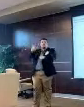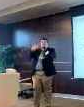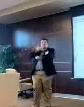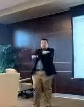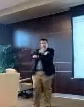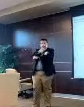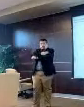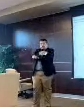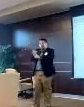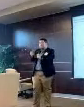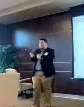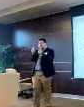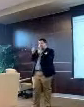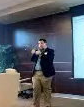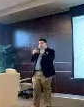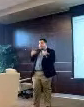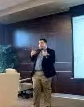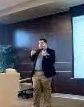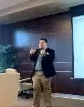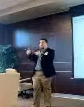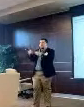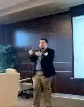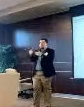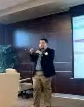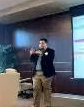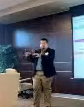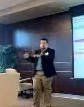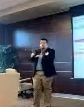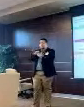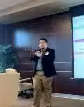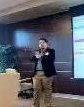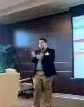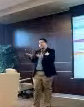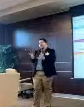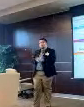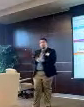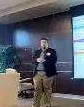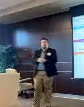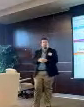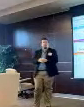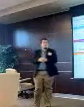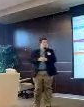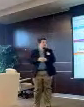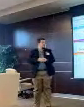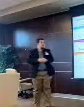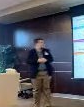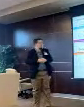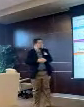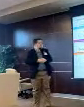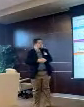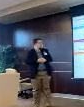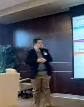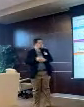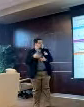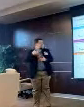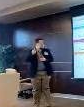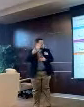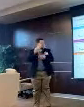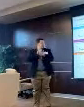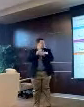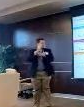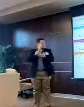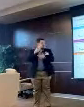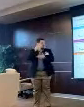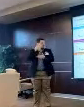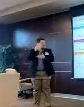the quicker we can move on beyond this. Then our modeling shows that over the next couple of weeks, we are starting to